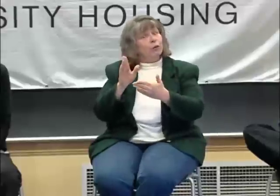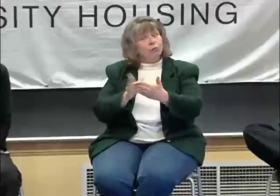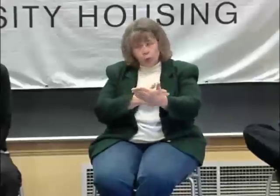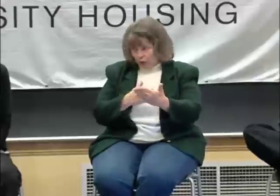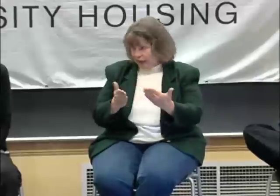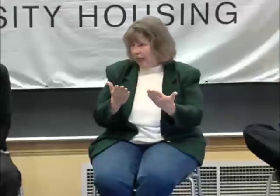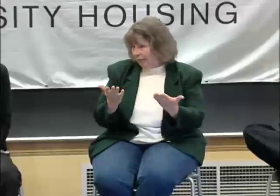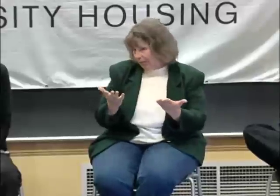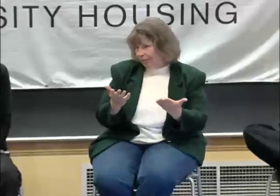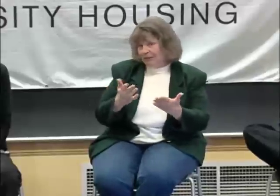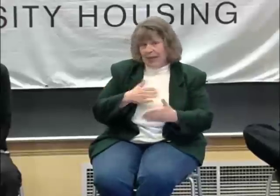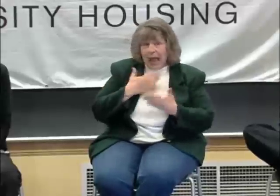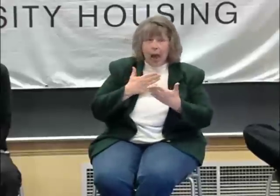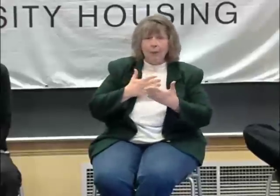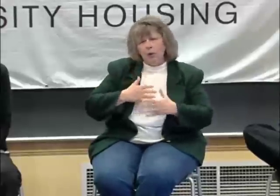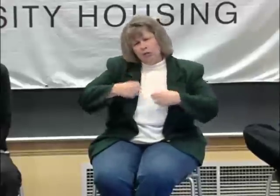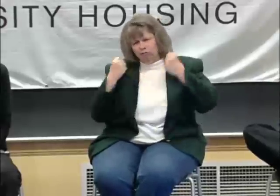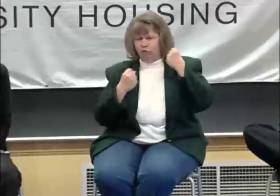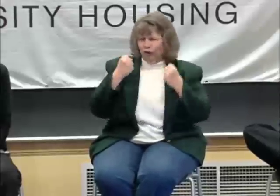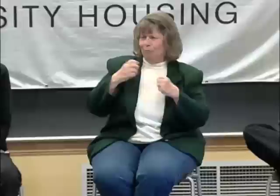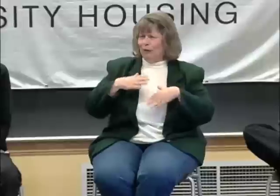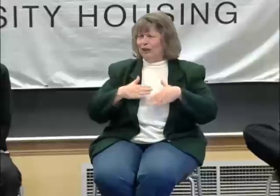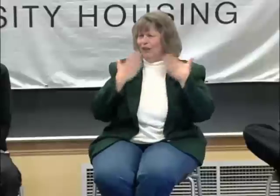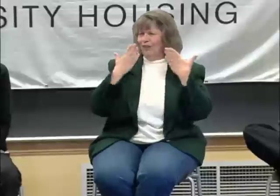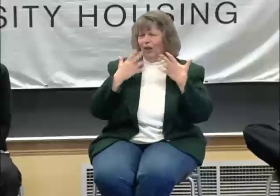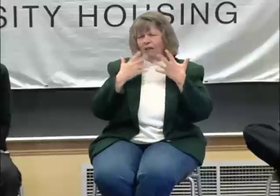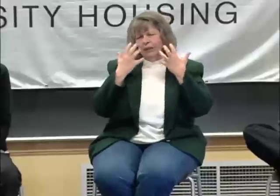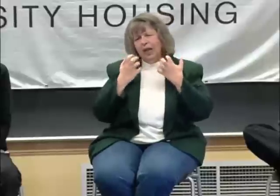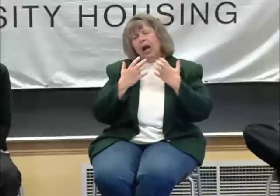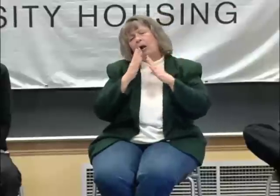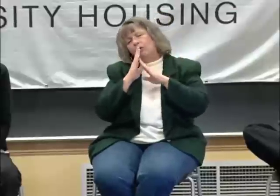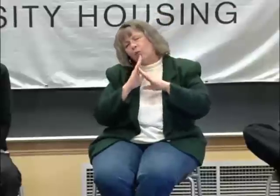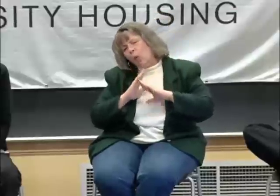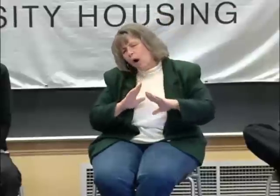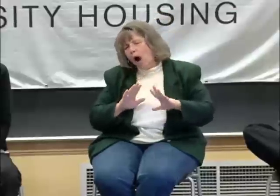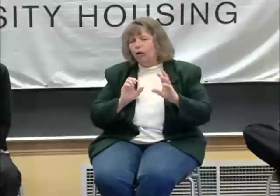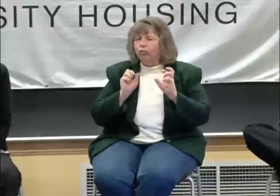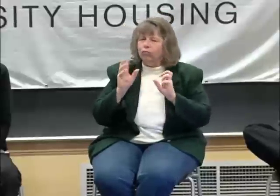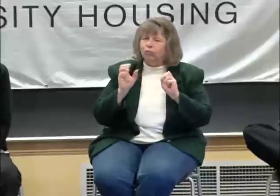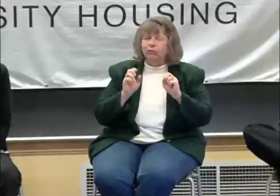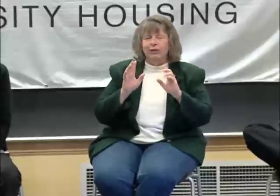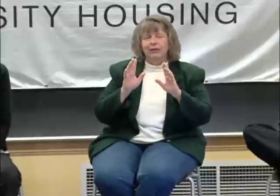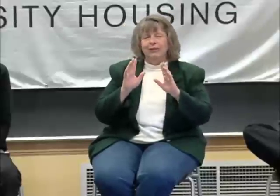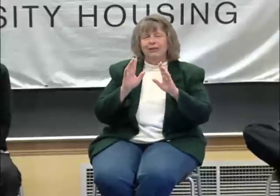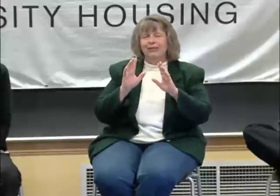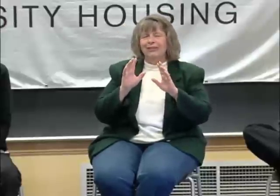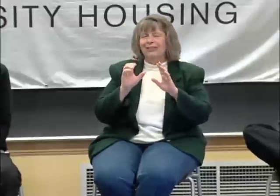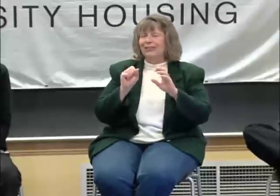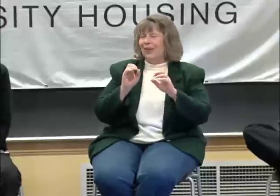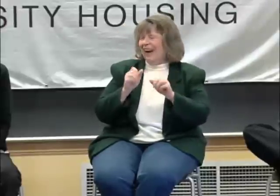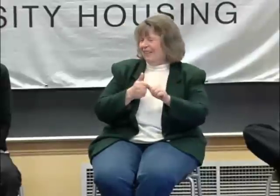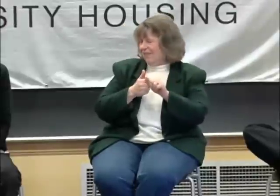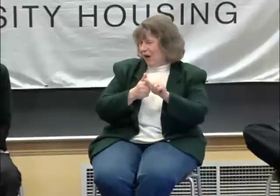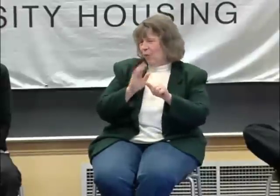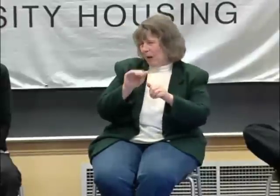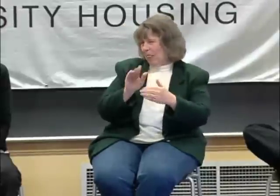follow the beat and feel how the music felt and the tempo, and if it was upbeat, be happy, and if it was slow, be